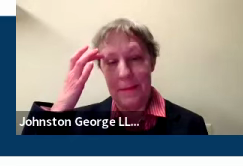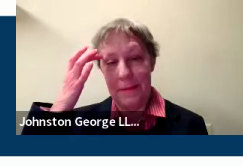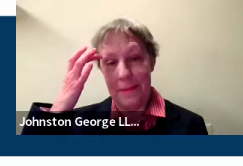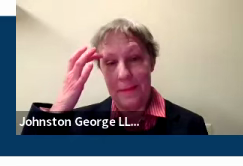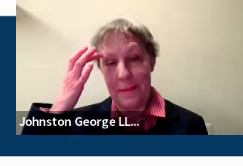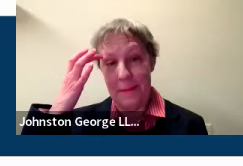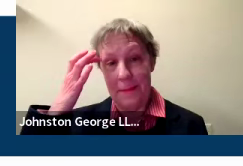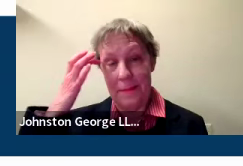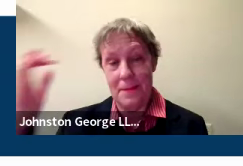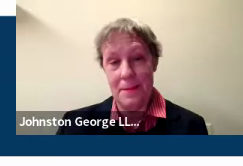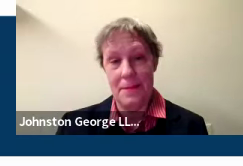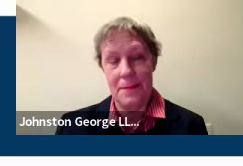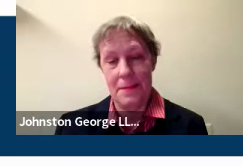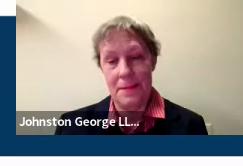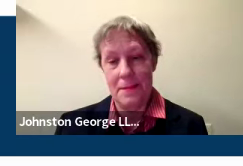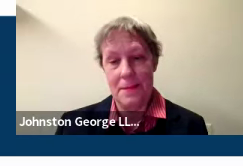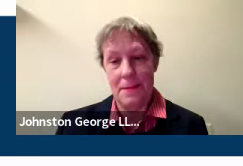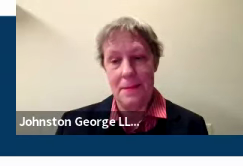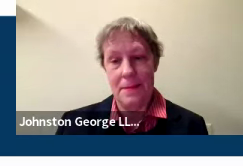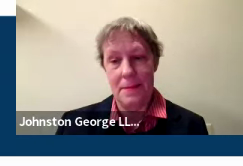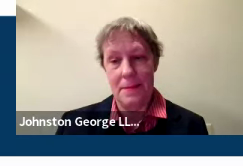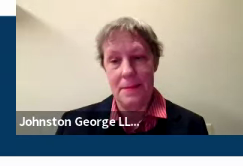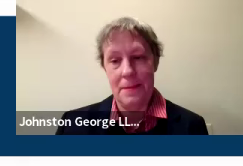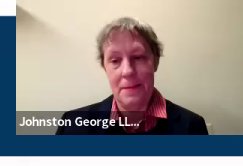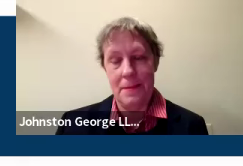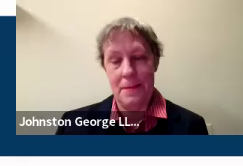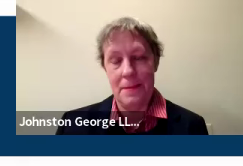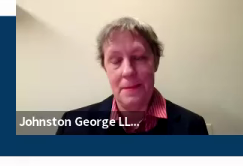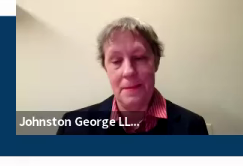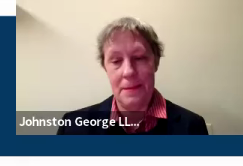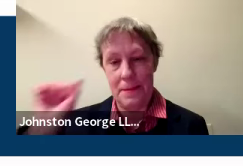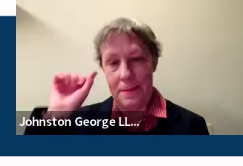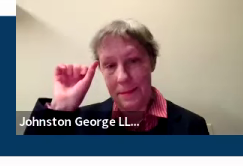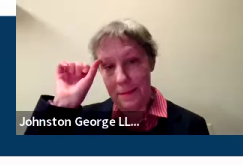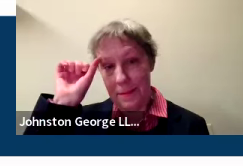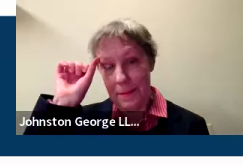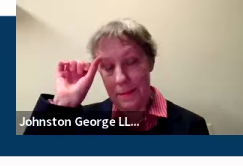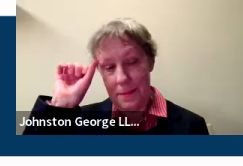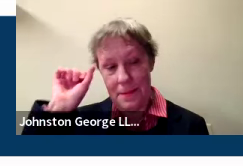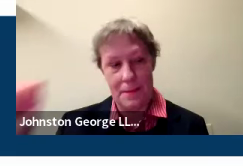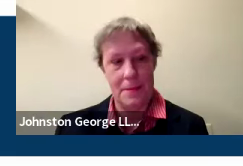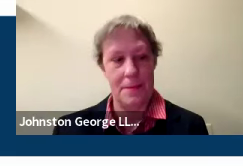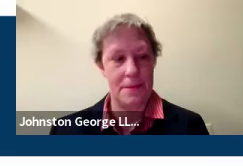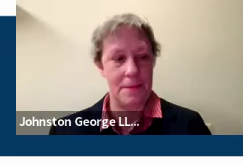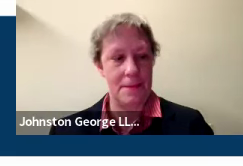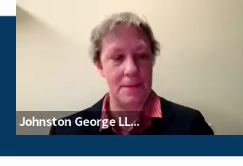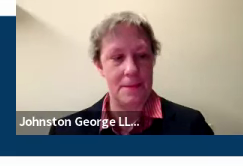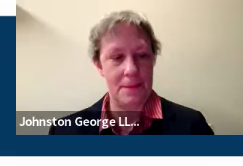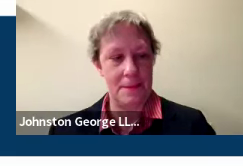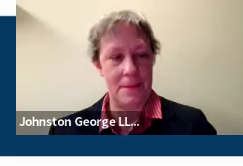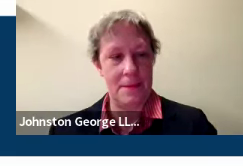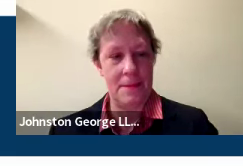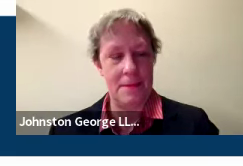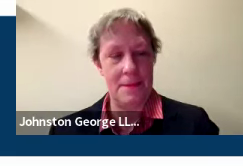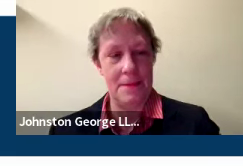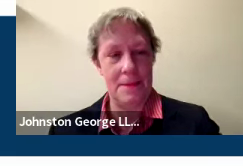of children's advocates in the landmark education funding case, McCleary versus State of